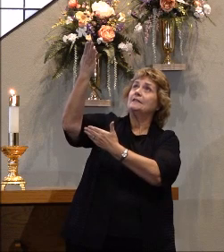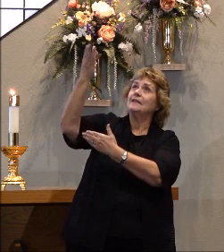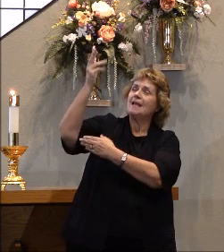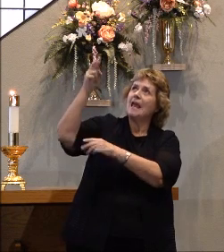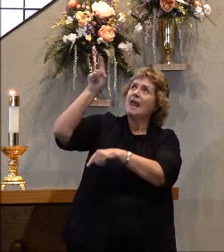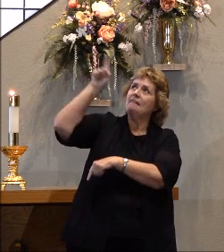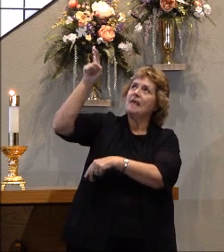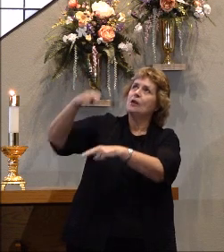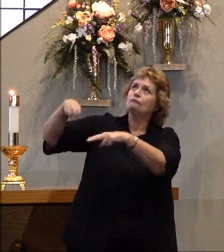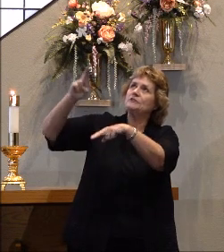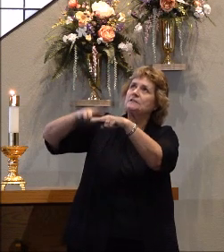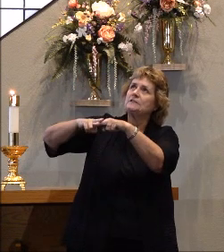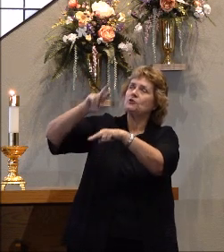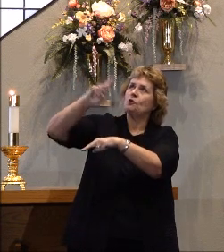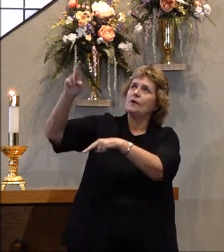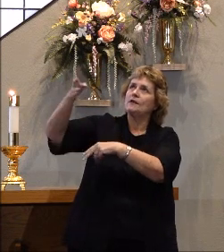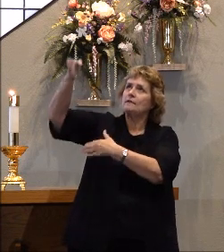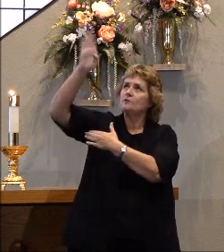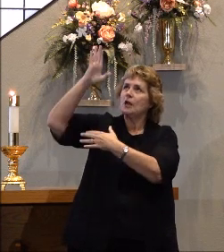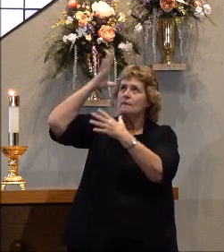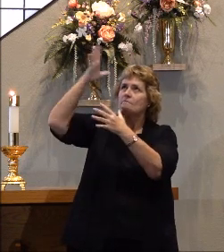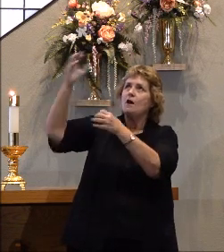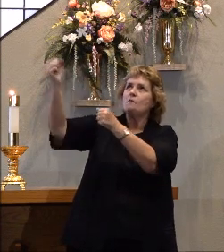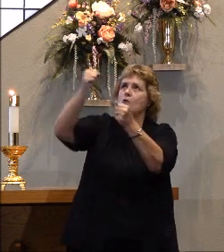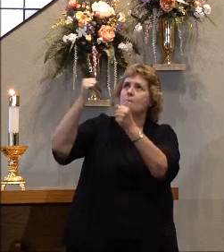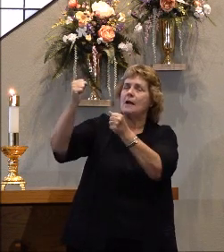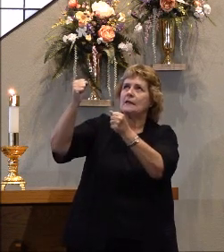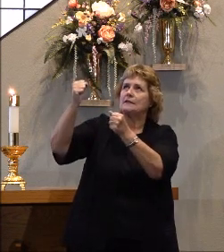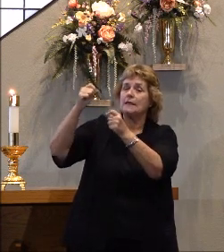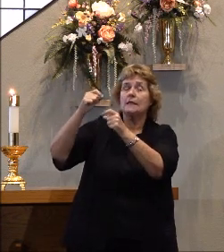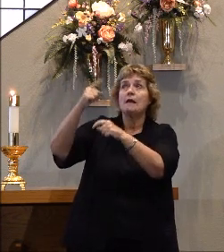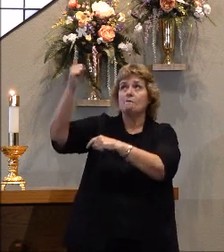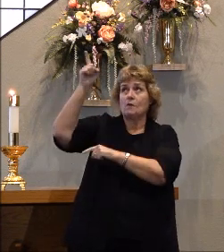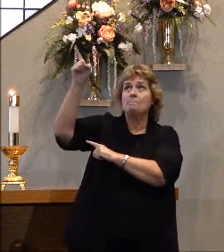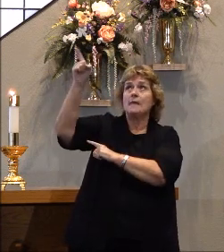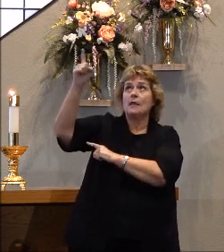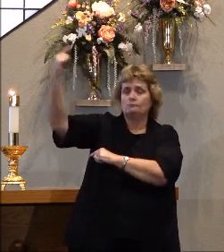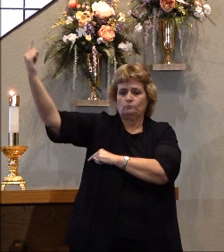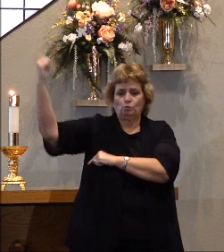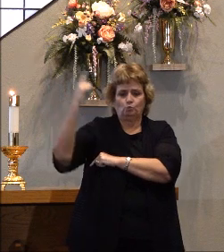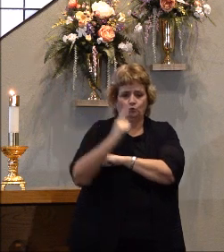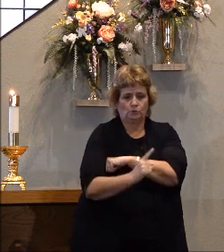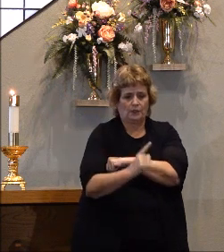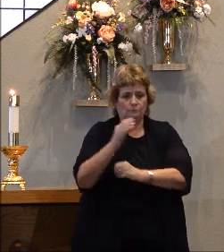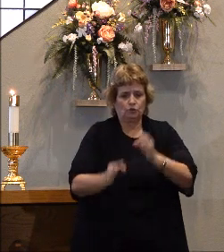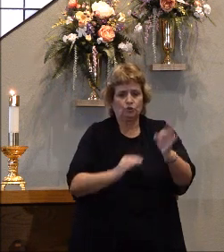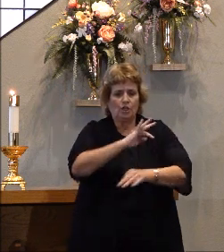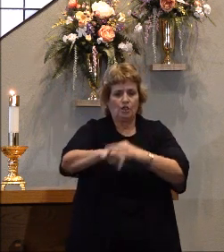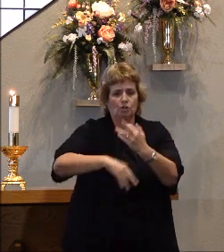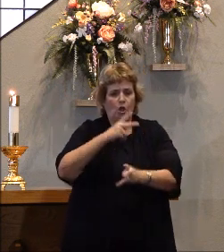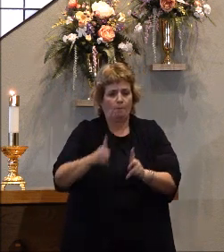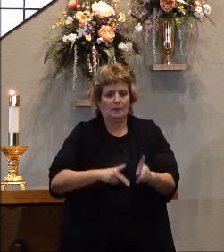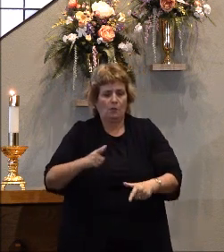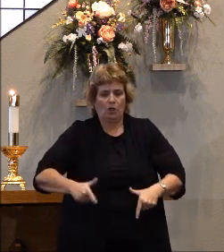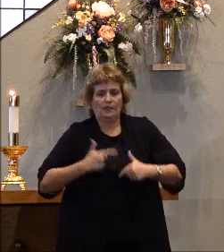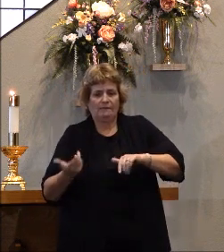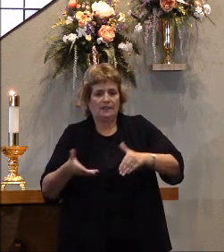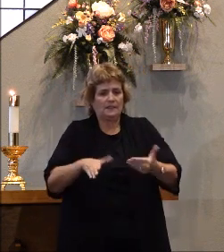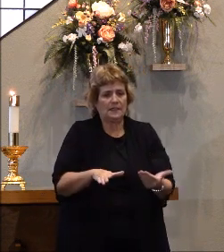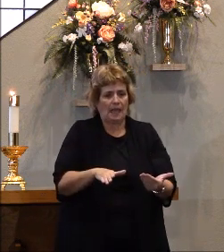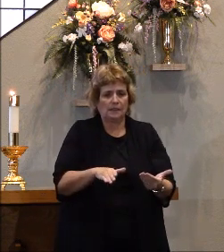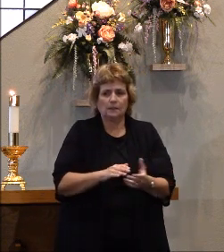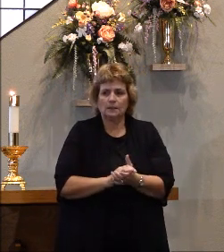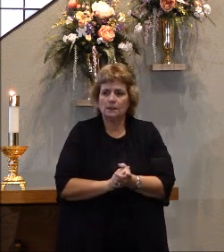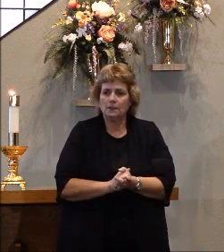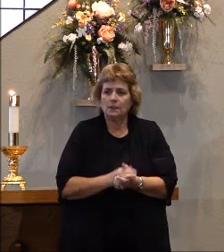right hand of God the Father Almighty. From thence he will come to judge the living and the dead.